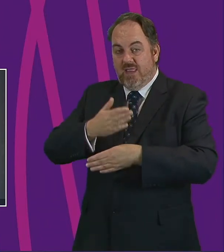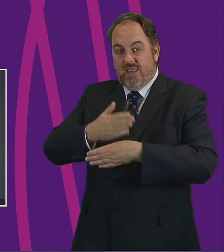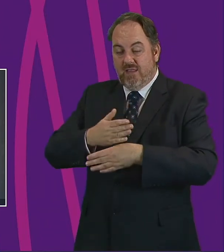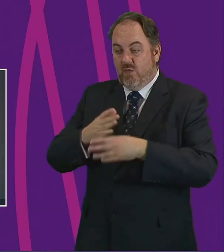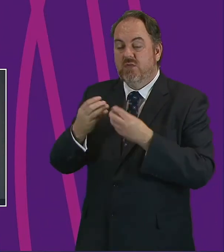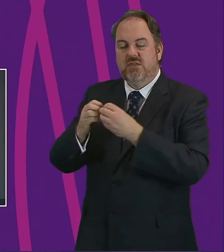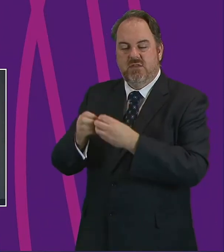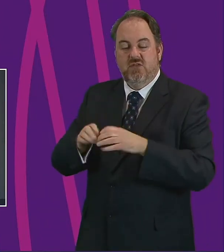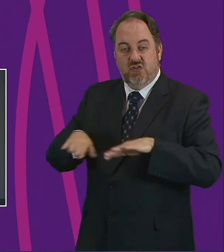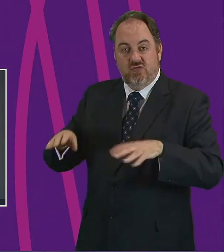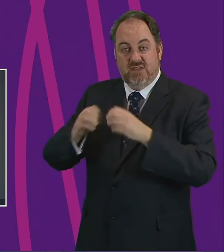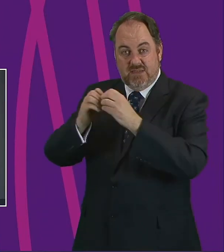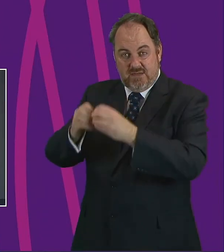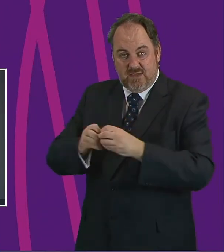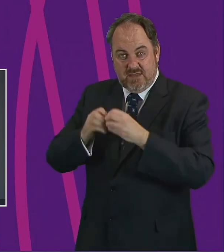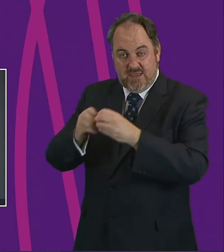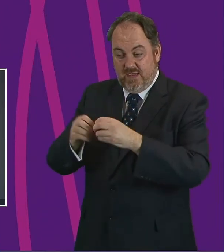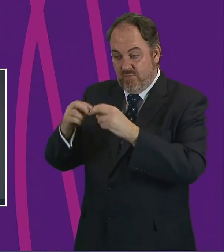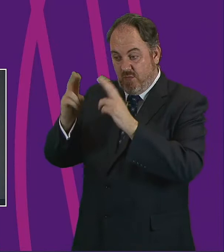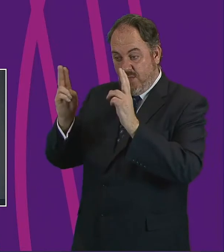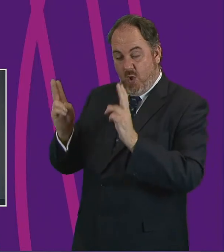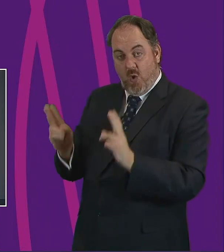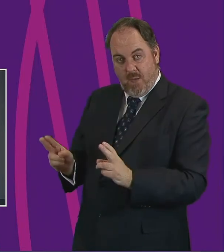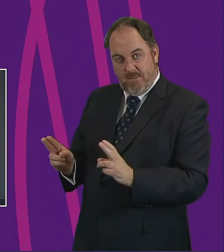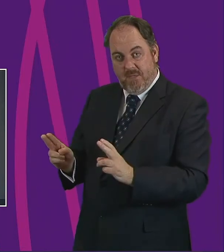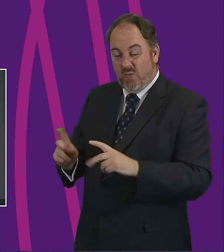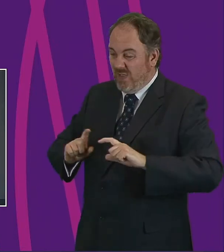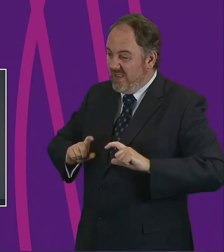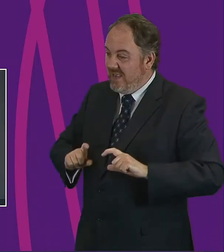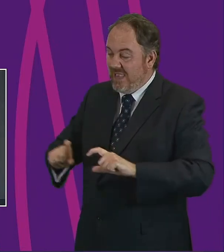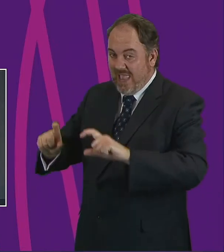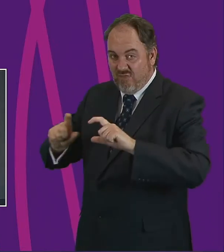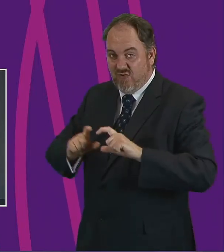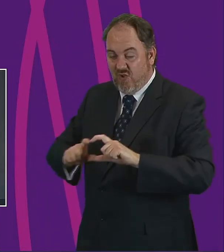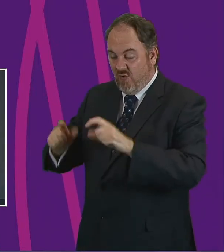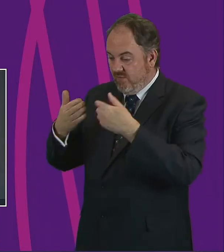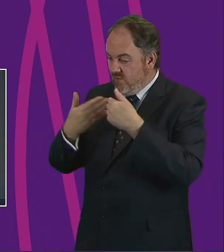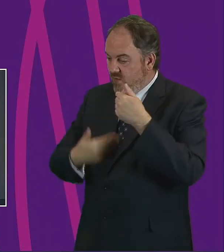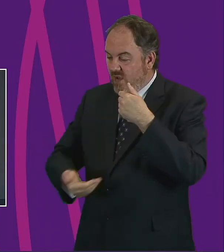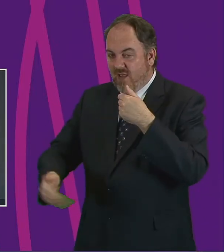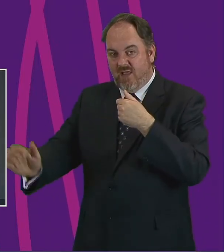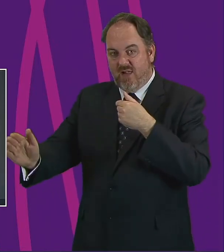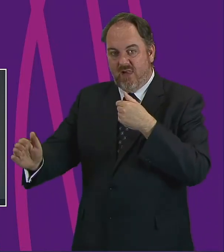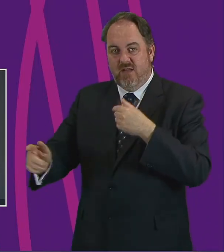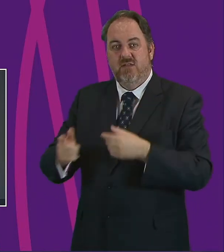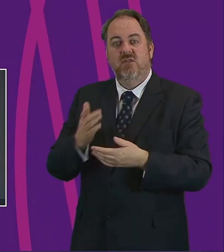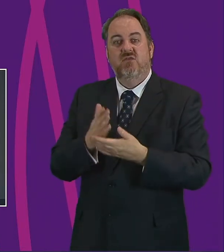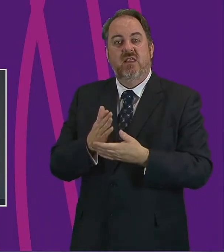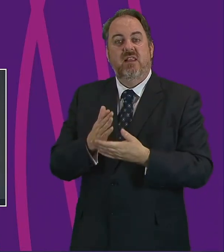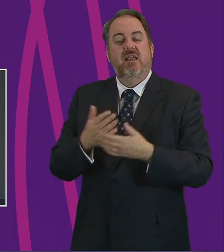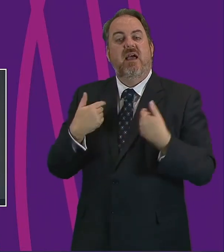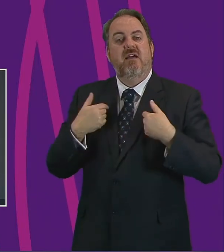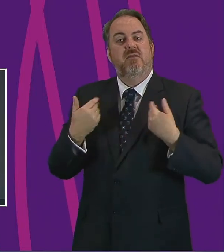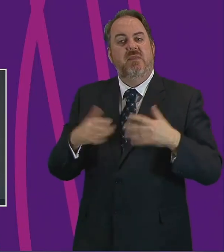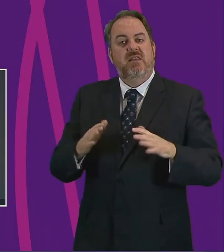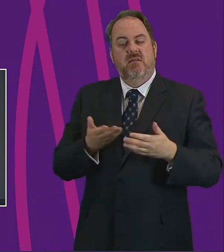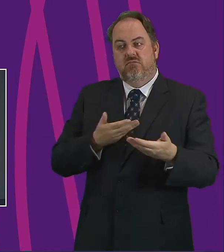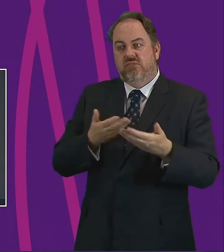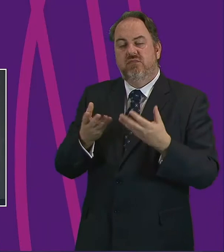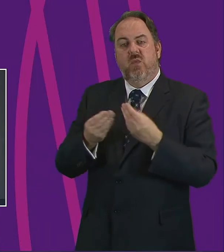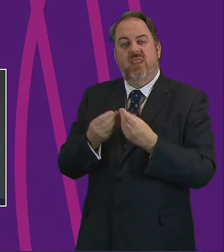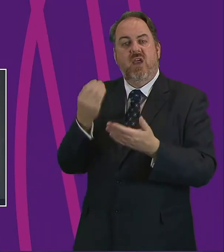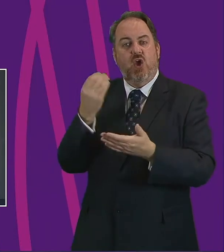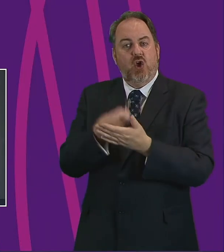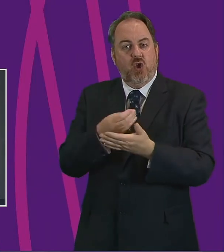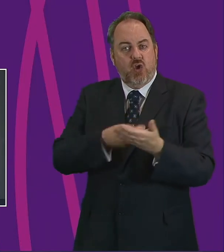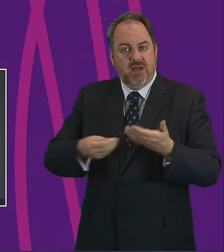many people as a consequence of the pandemic. So the discussions that I have with the Economy Secretary and